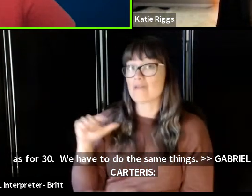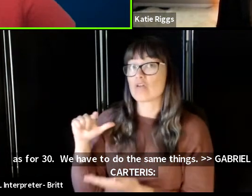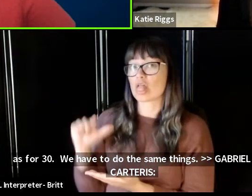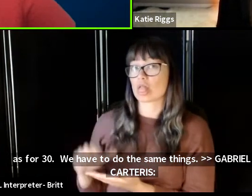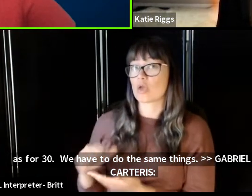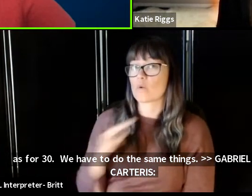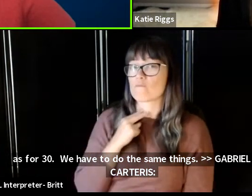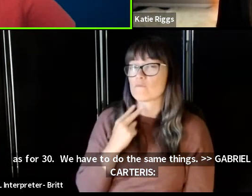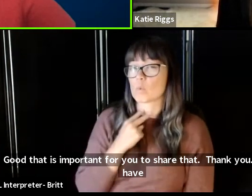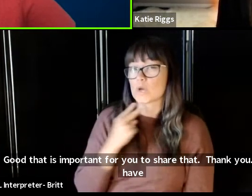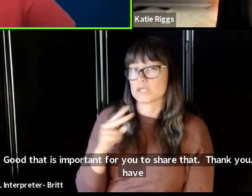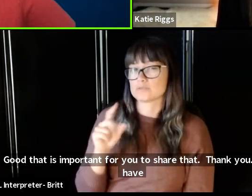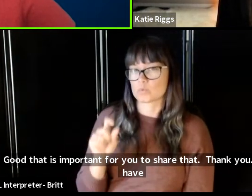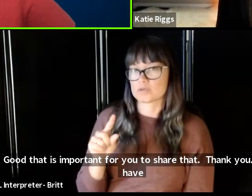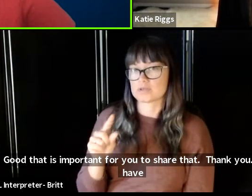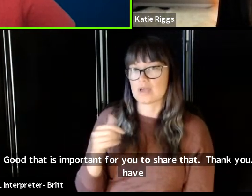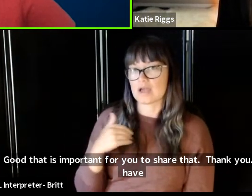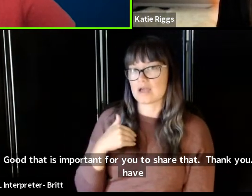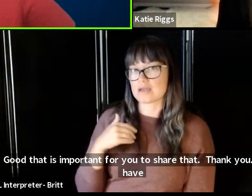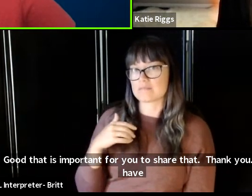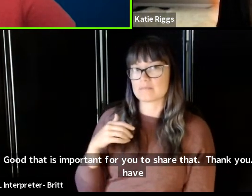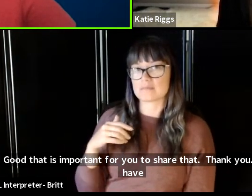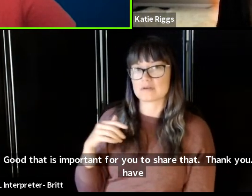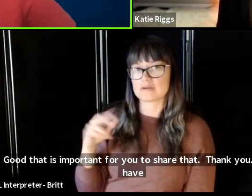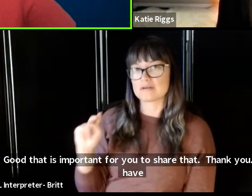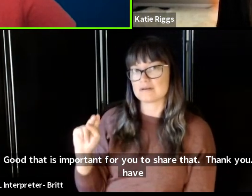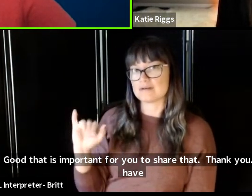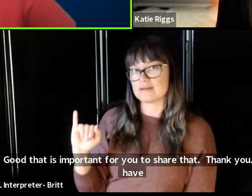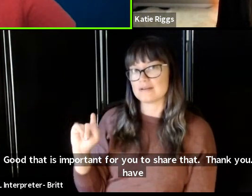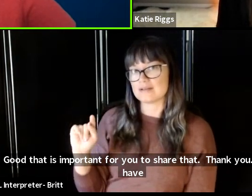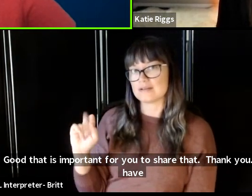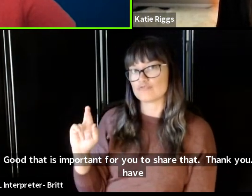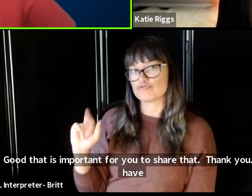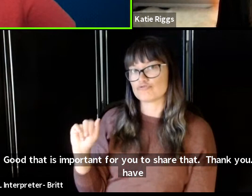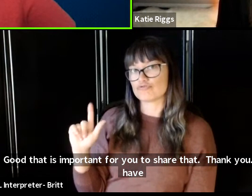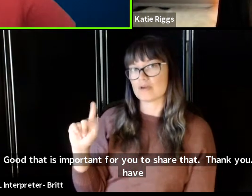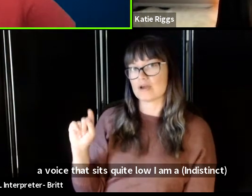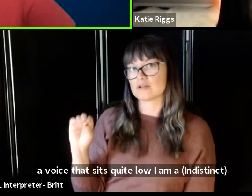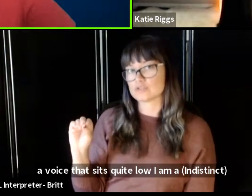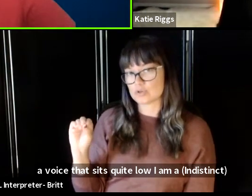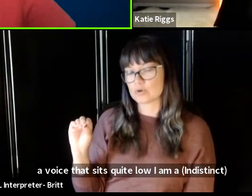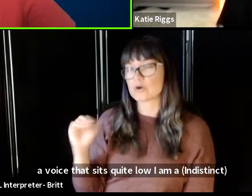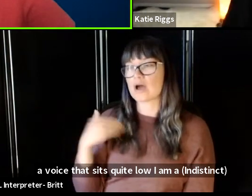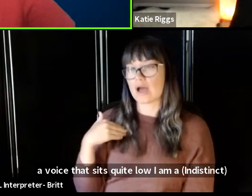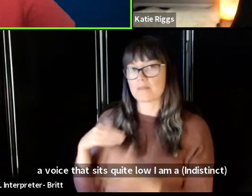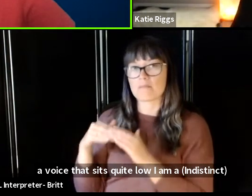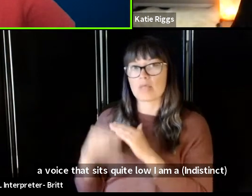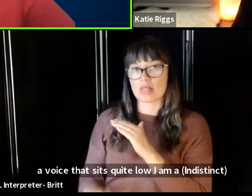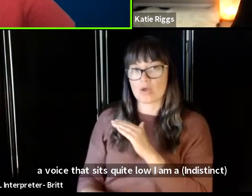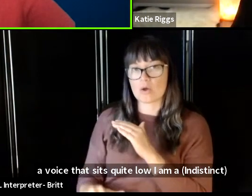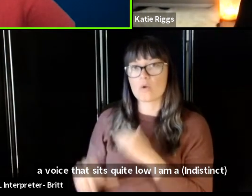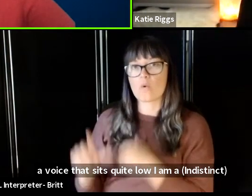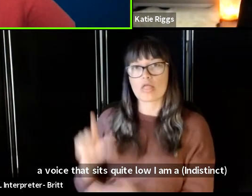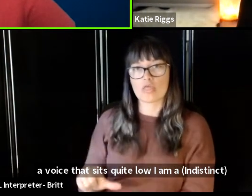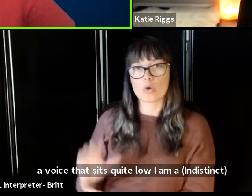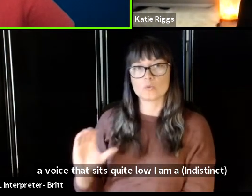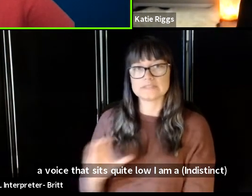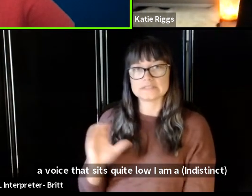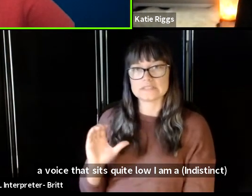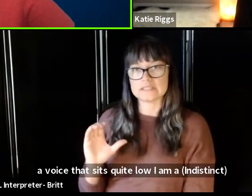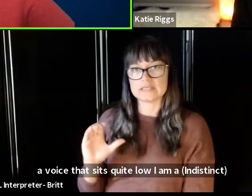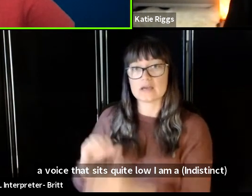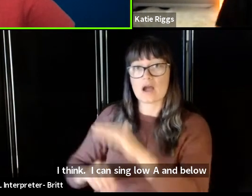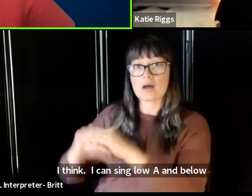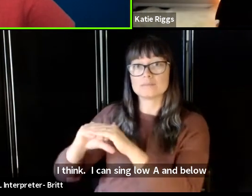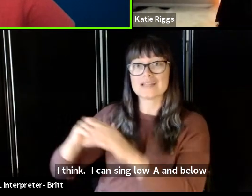a contralto, I think. Mm-hmm. I can sing low A, below low C when I'm warmed up. It's also up to high